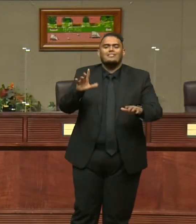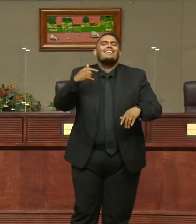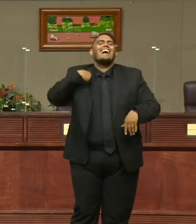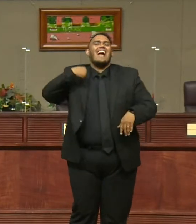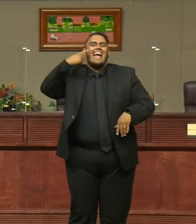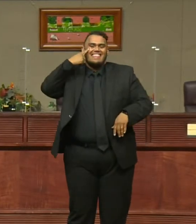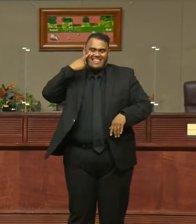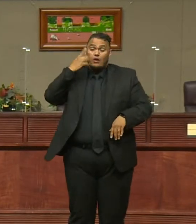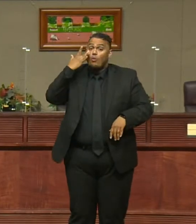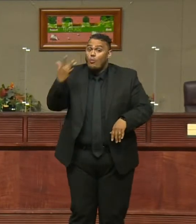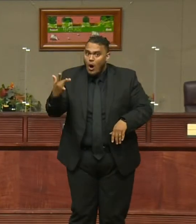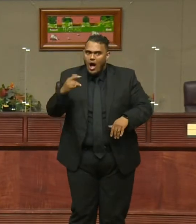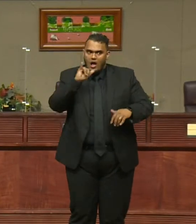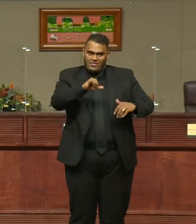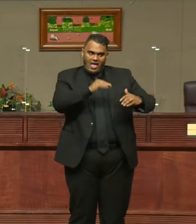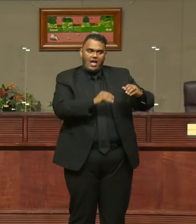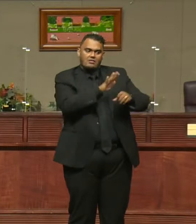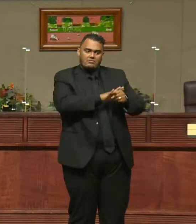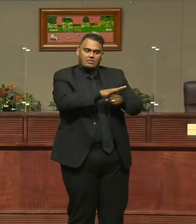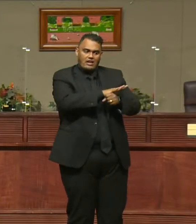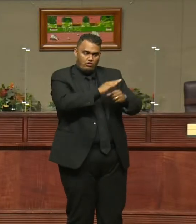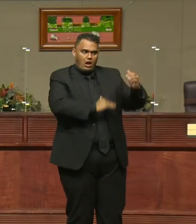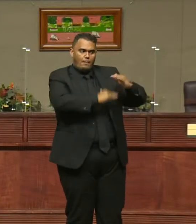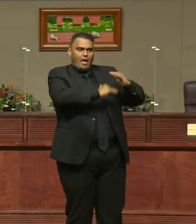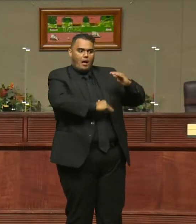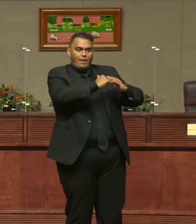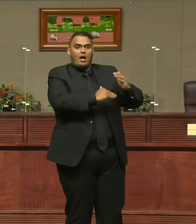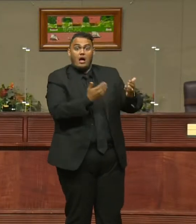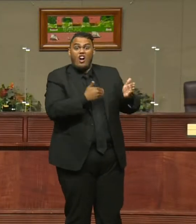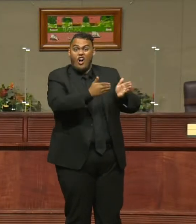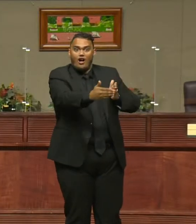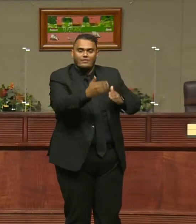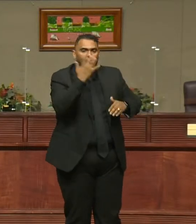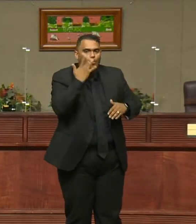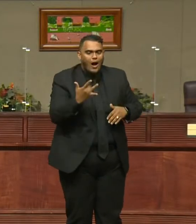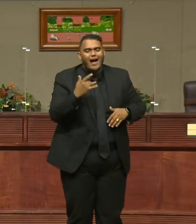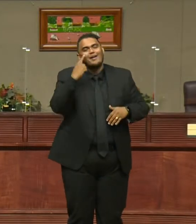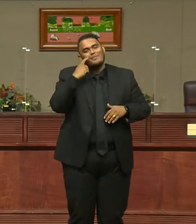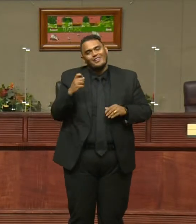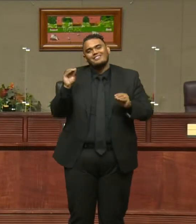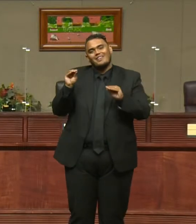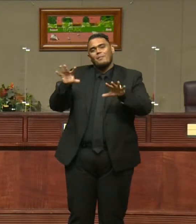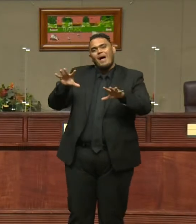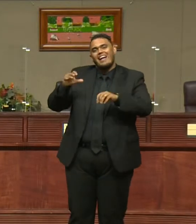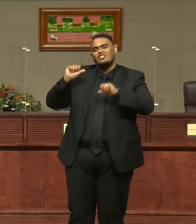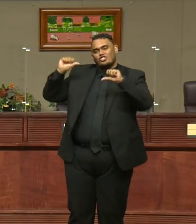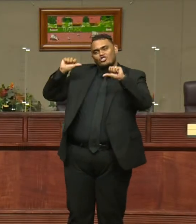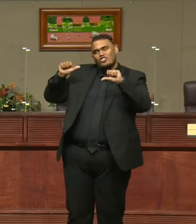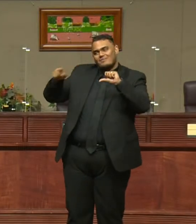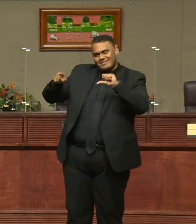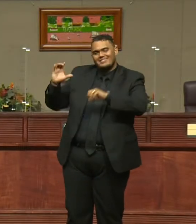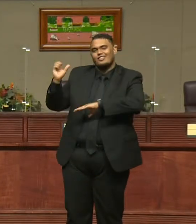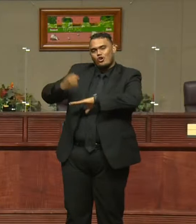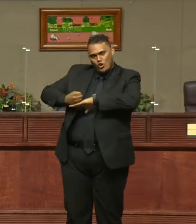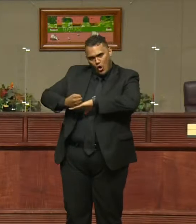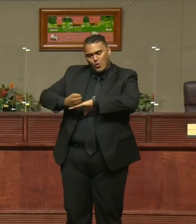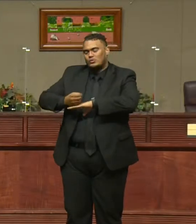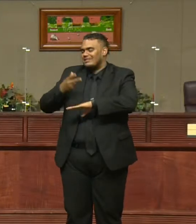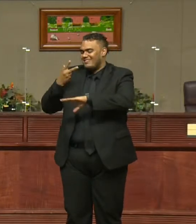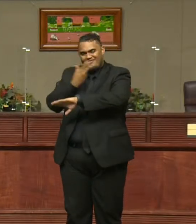as a large site, and the Magic gyms are also closed. So it was expected, and